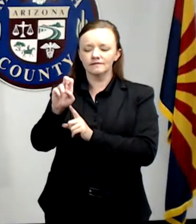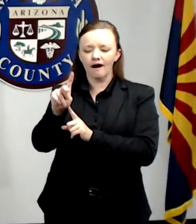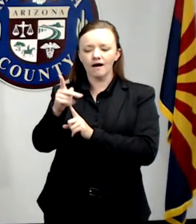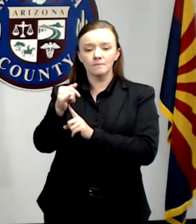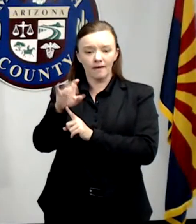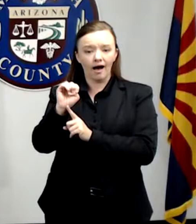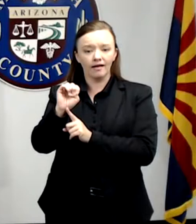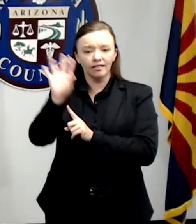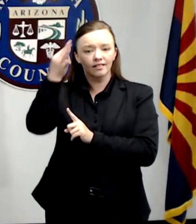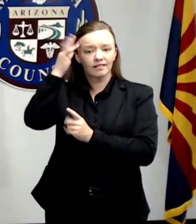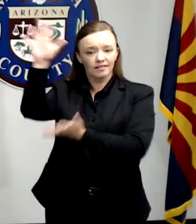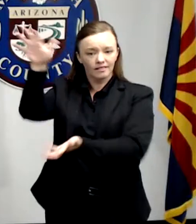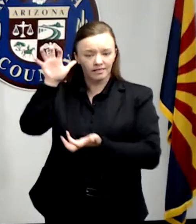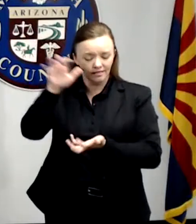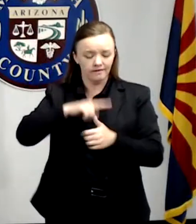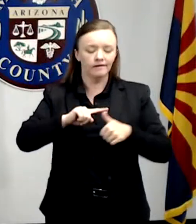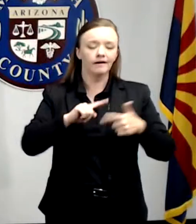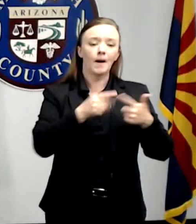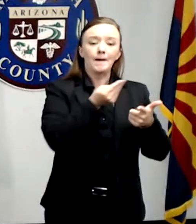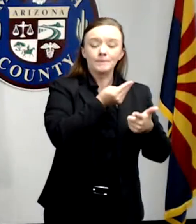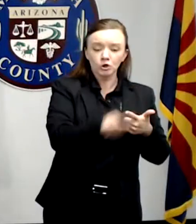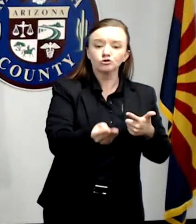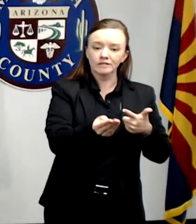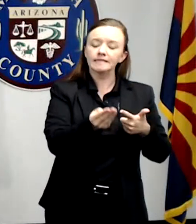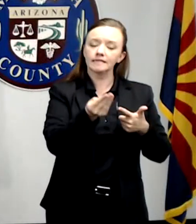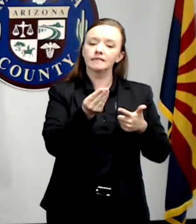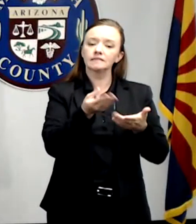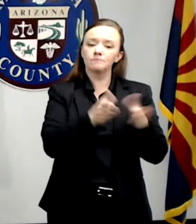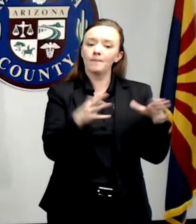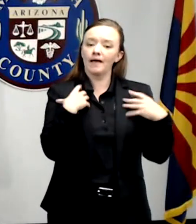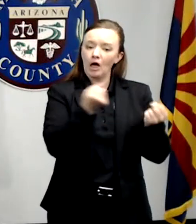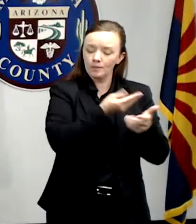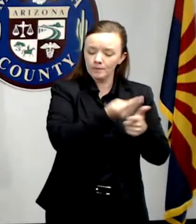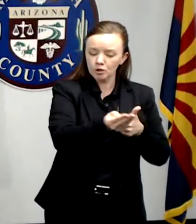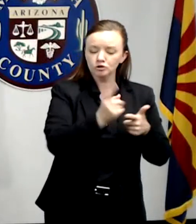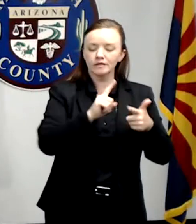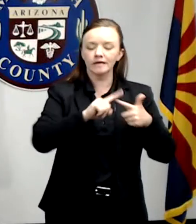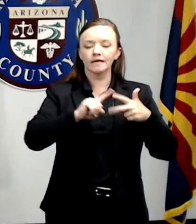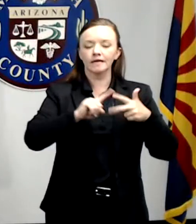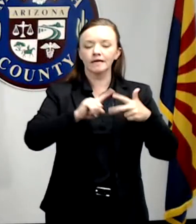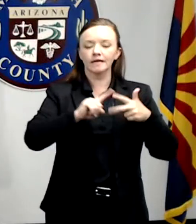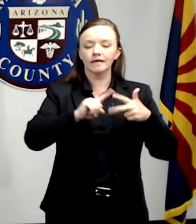Health, the Arizona Department of Health Services, and also through private donation.